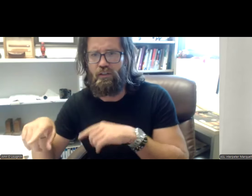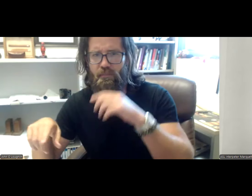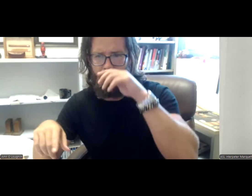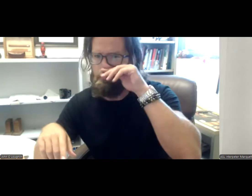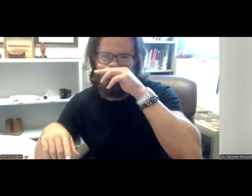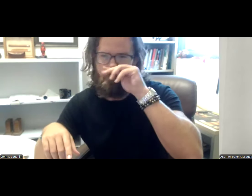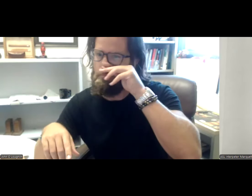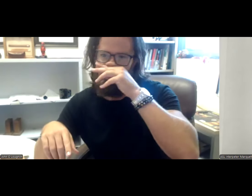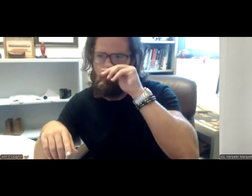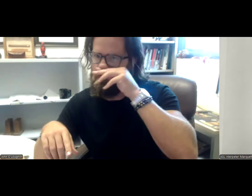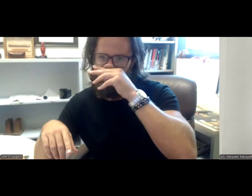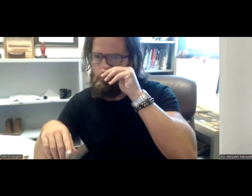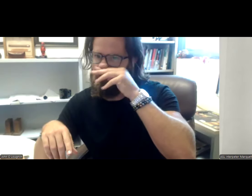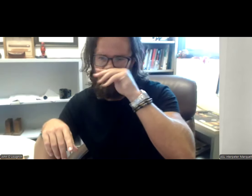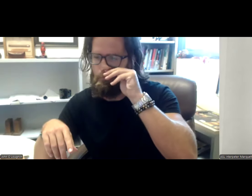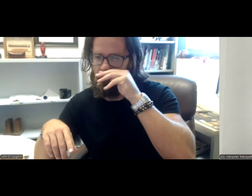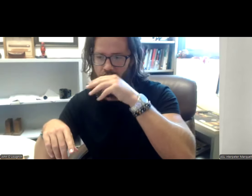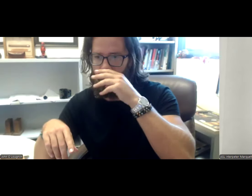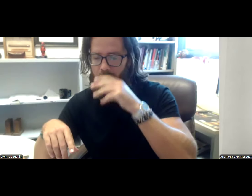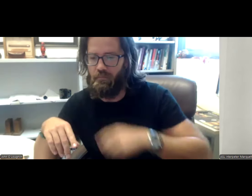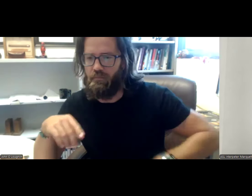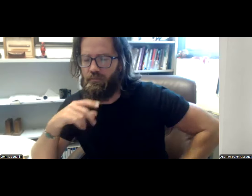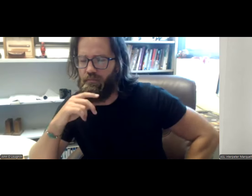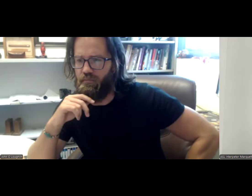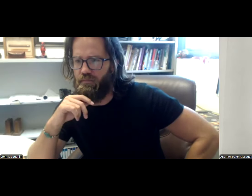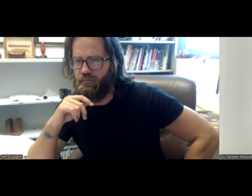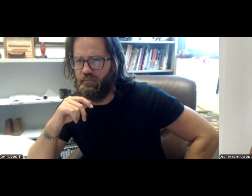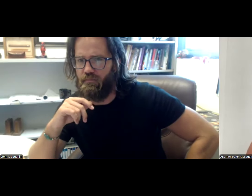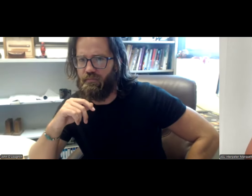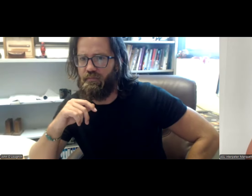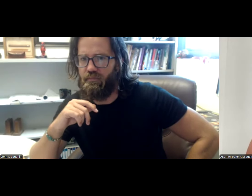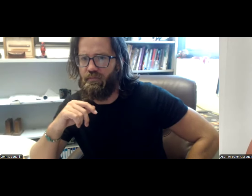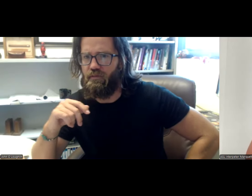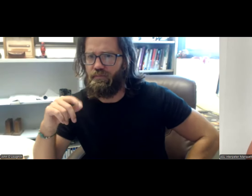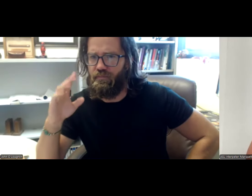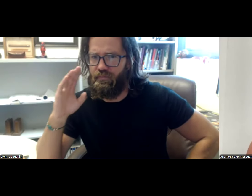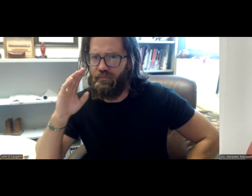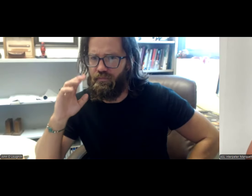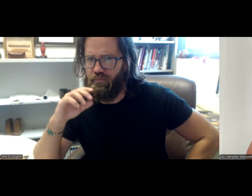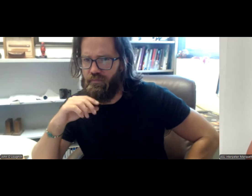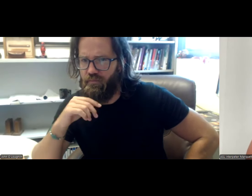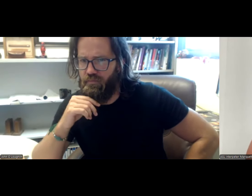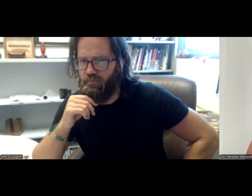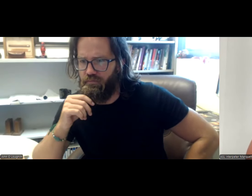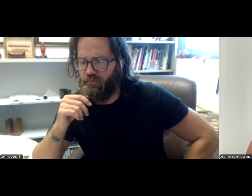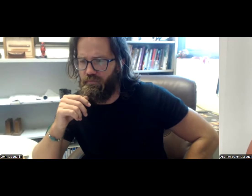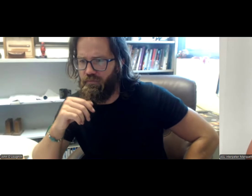oh, Terry, you said that you're nervous because you went to a different school and your ASL 1 class wasn't pretty strong.